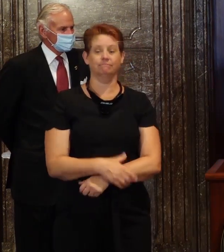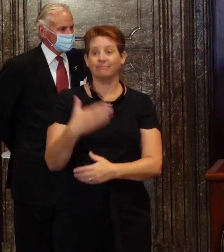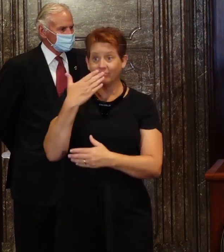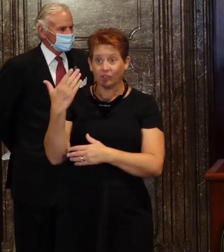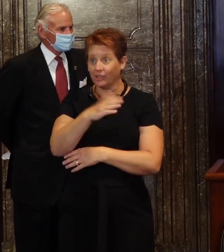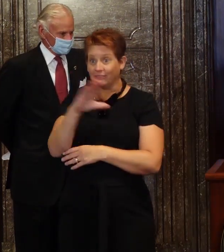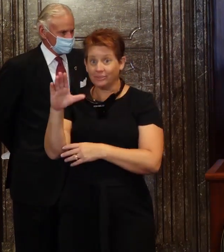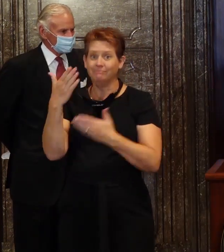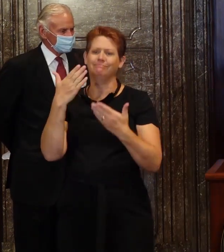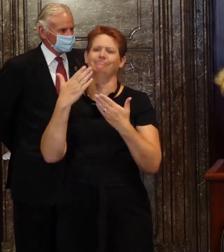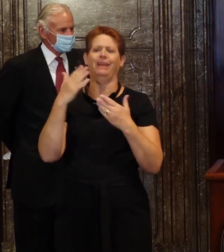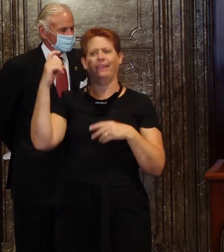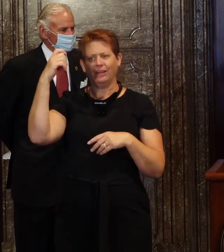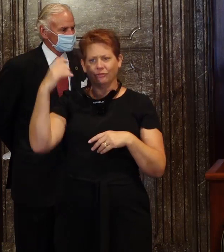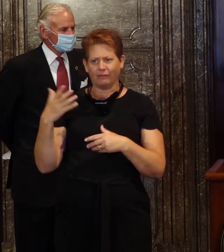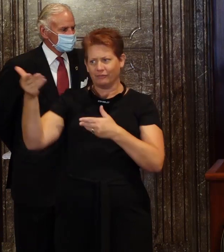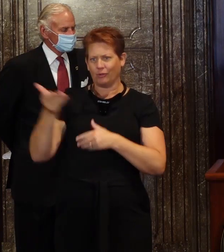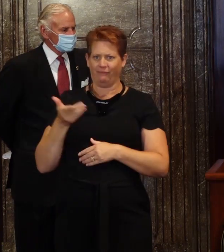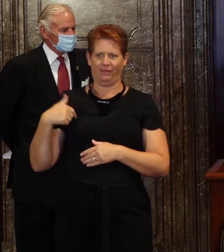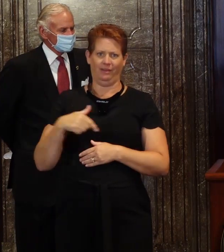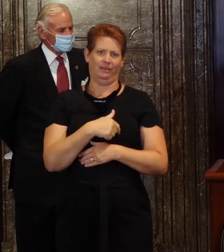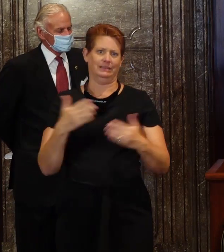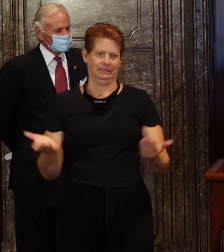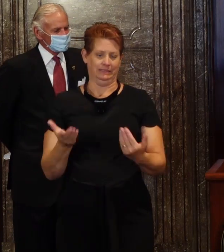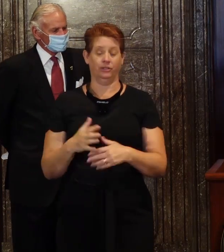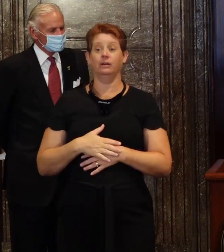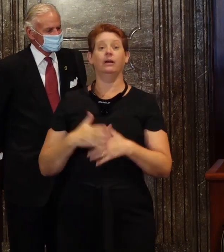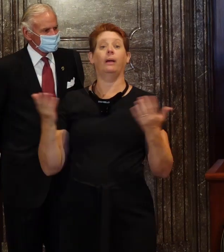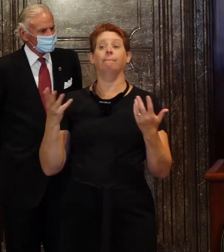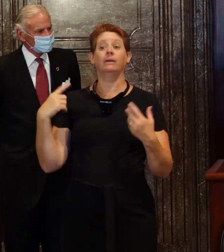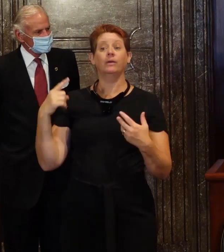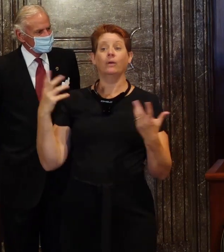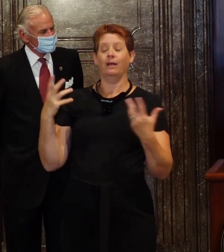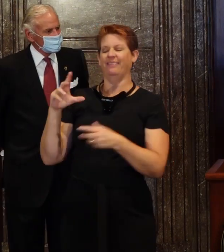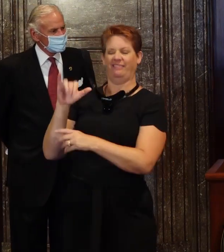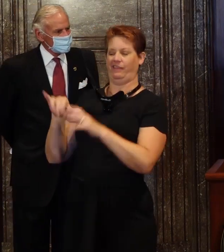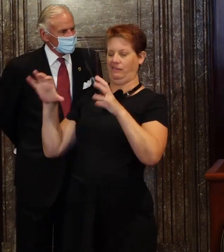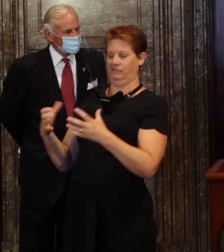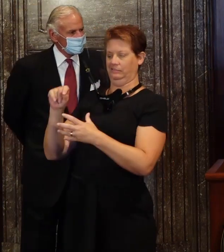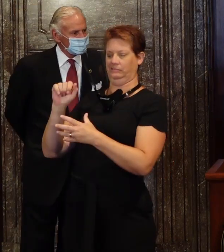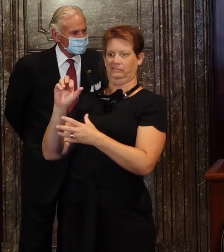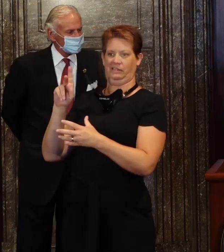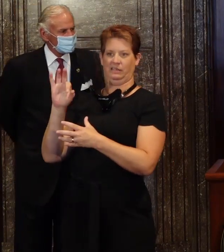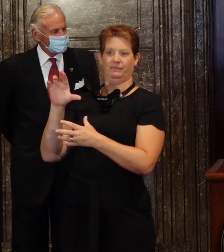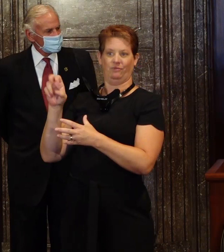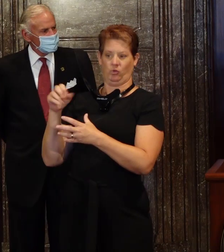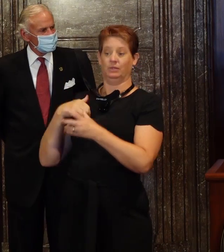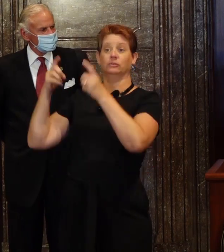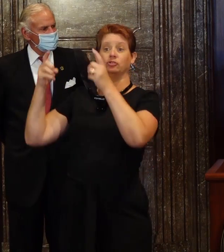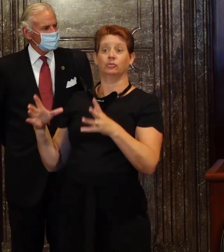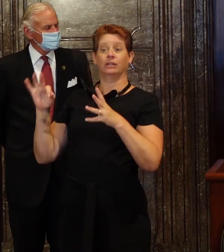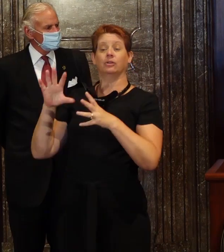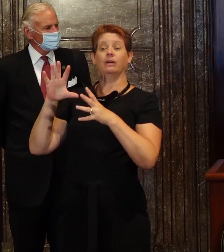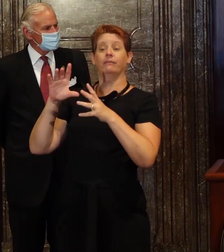Good afternoon. Thank you, Governor, for having us here today. I'm here representing the task force. I'm Connie Munn, and I'm the director of the Department